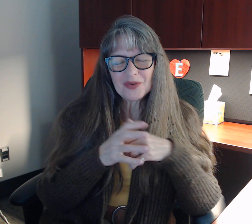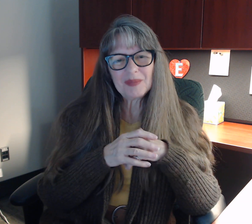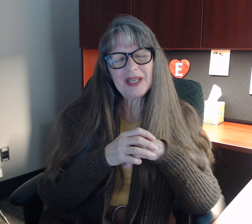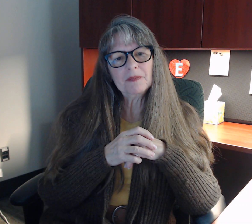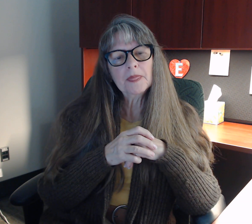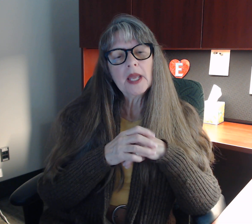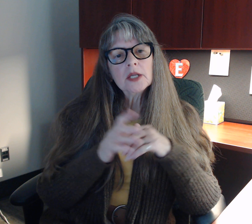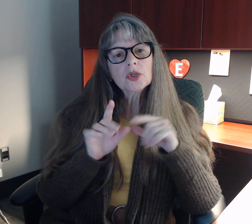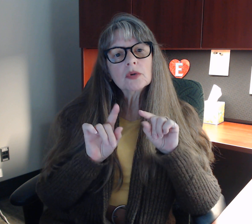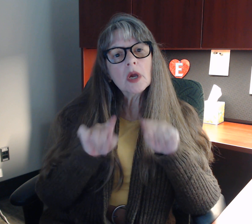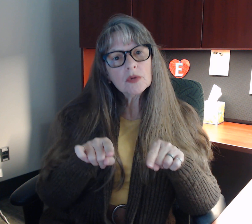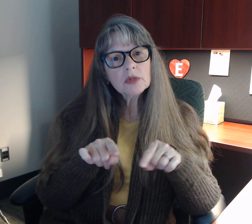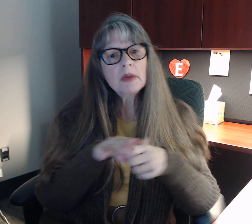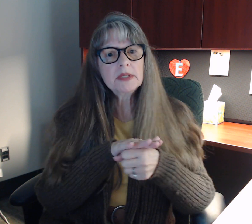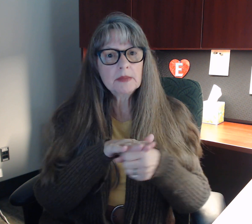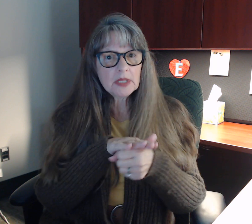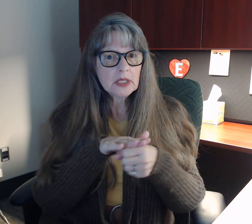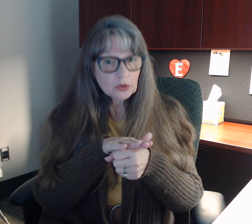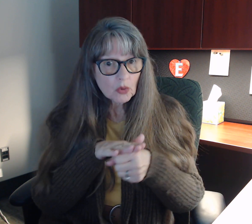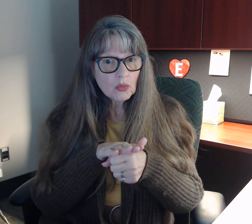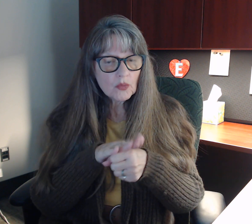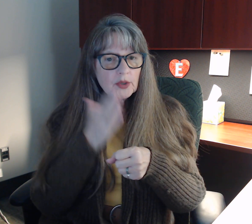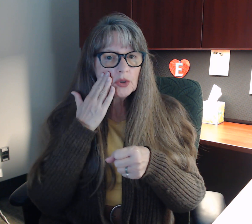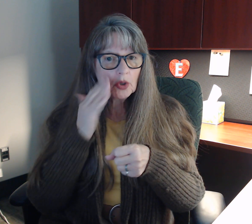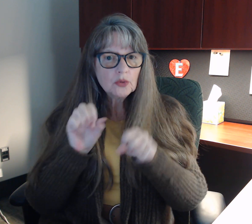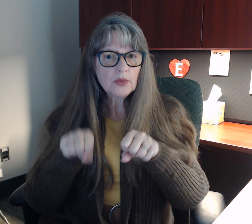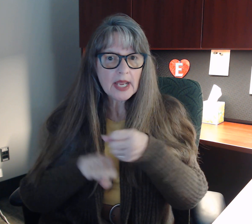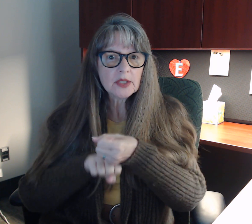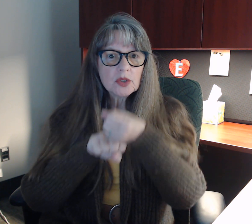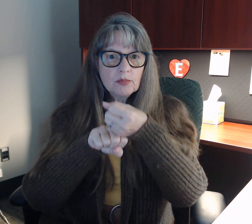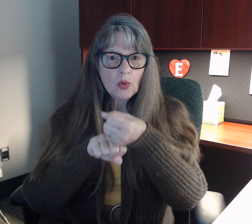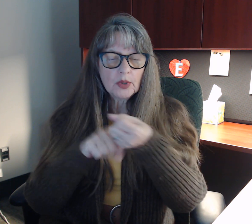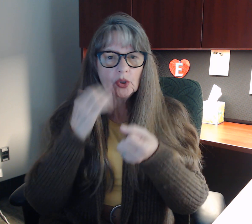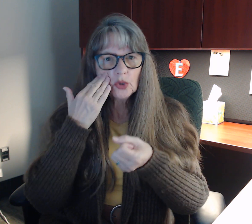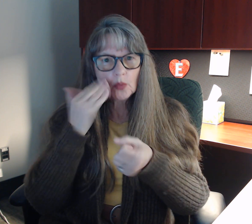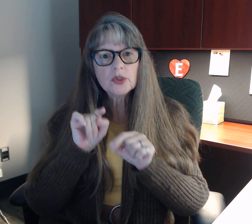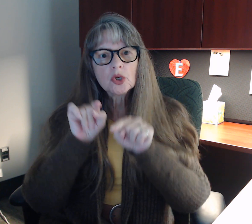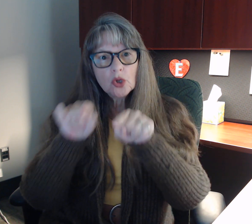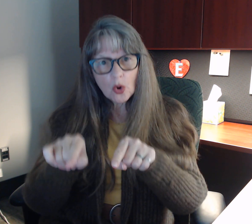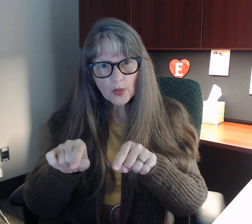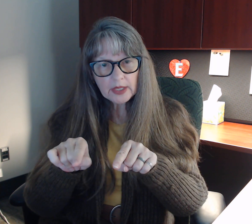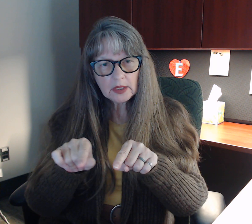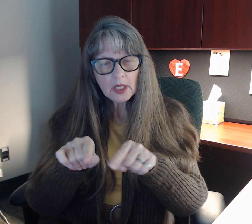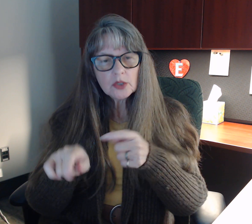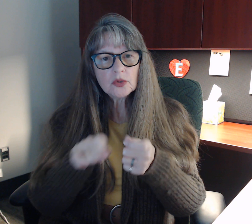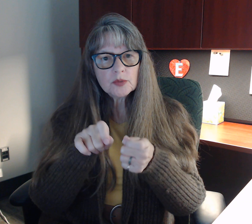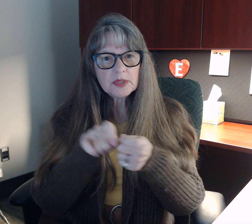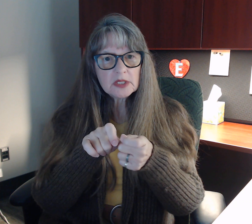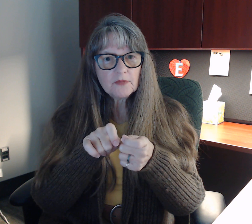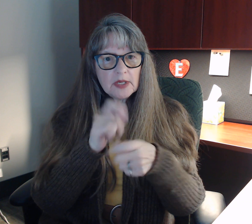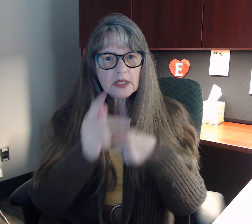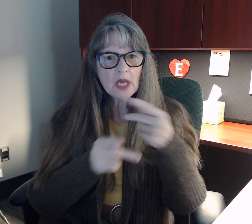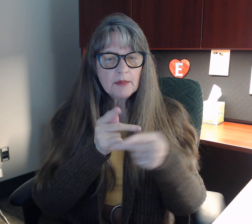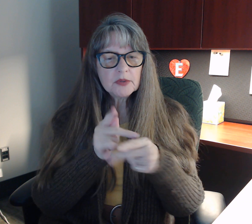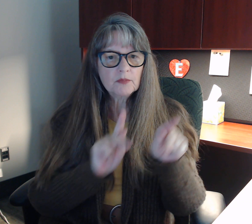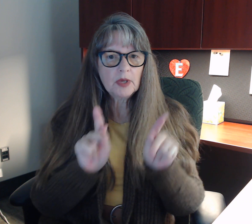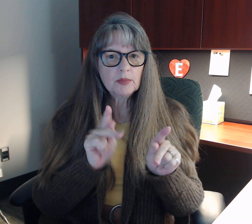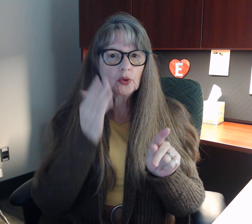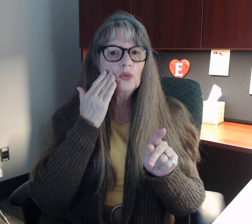me, to go to maybe something local that you can support, and it's going to specific types of people, or